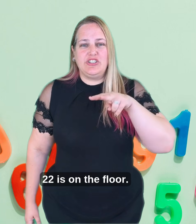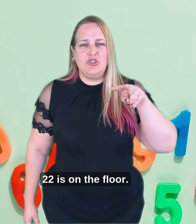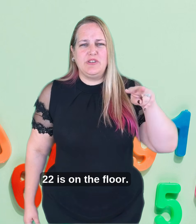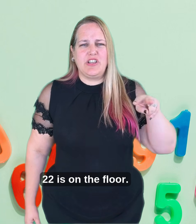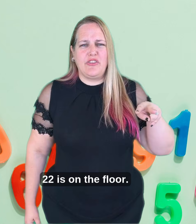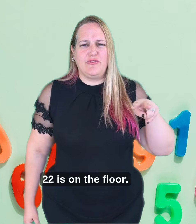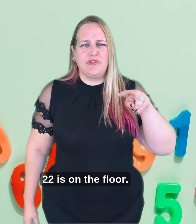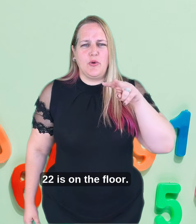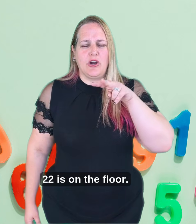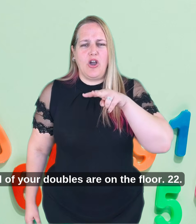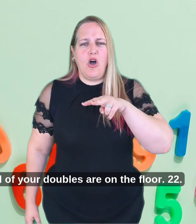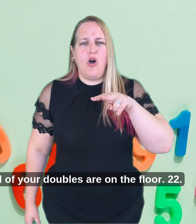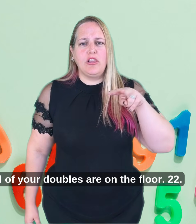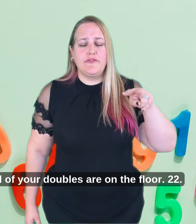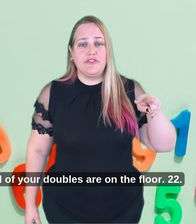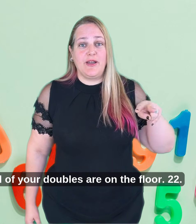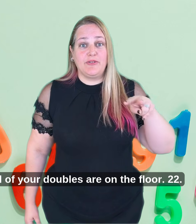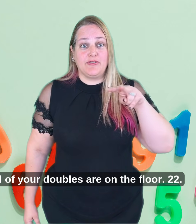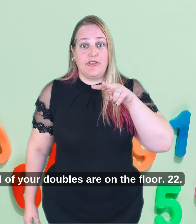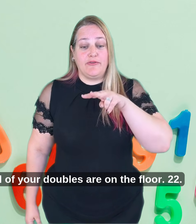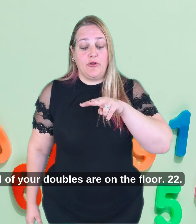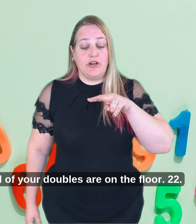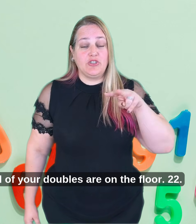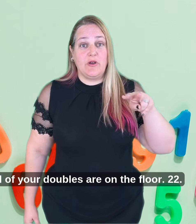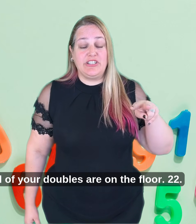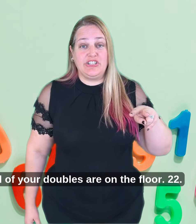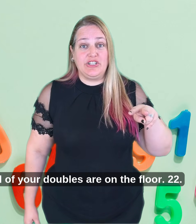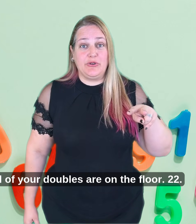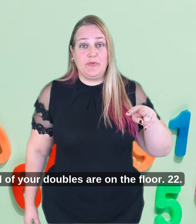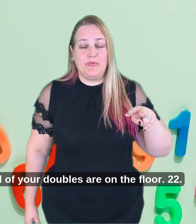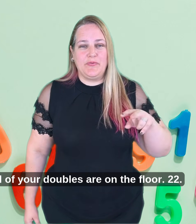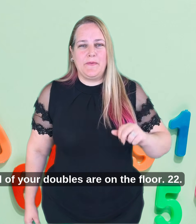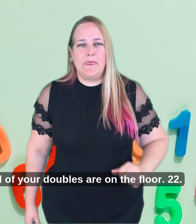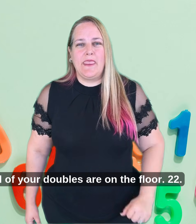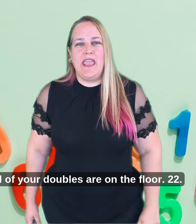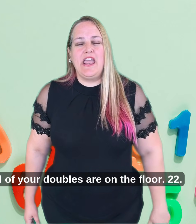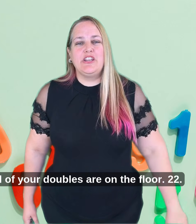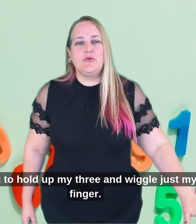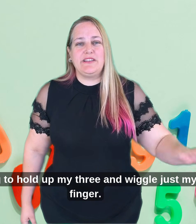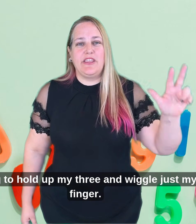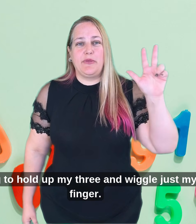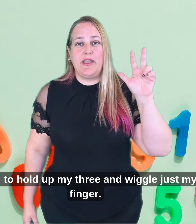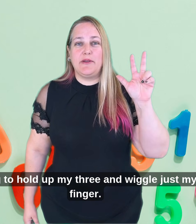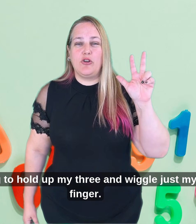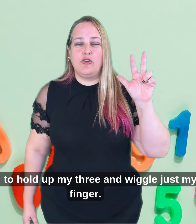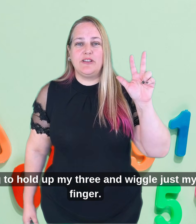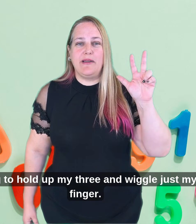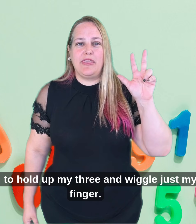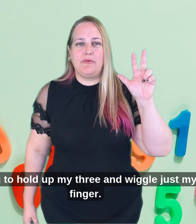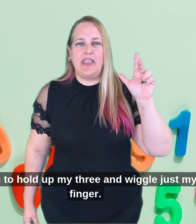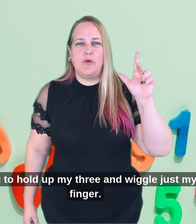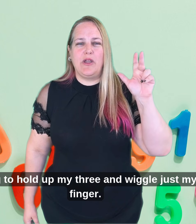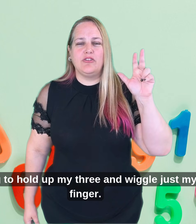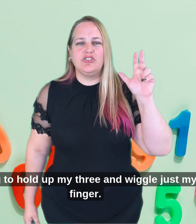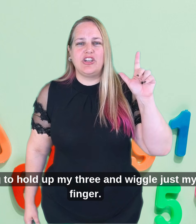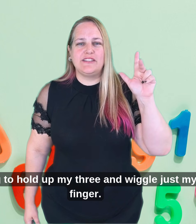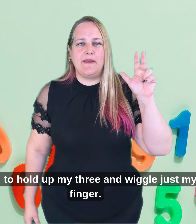22 is on the floor. All of your doubles are on the floor. 22. 23, I'm going to hold up my 3 and wiggle just my